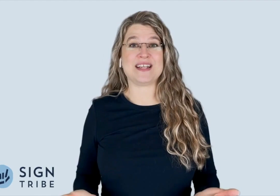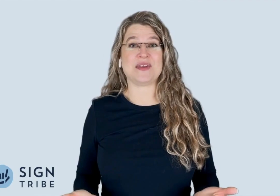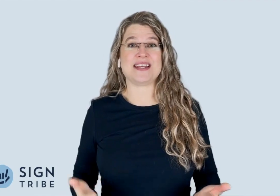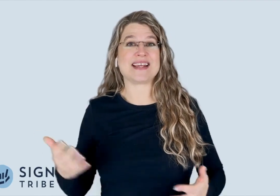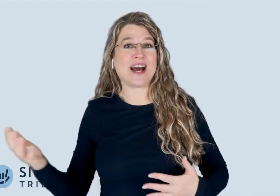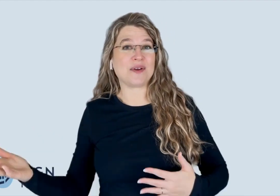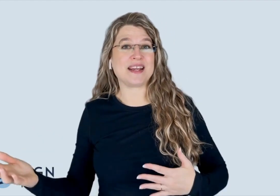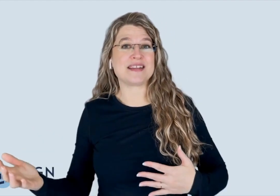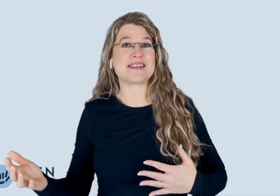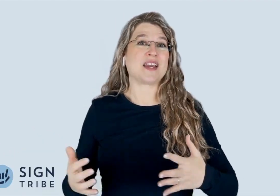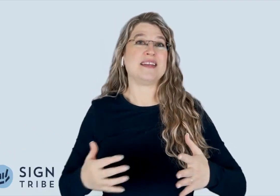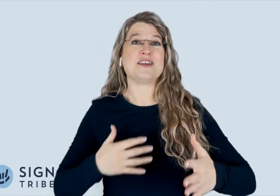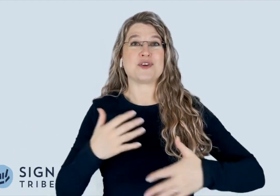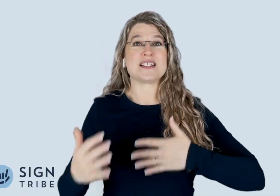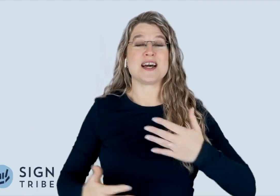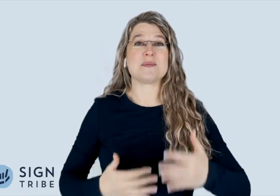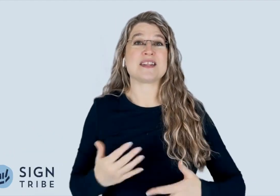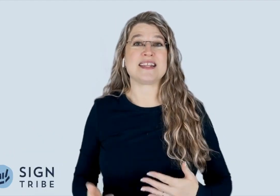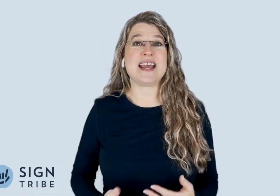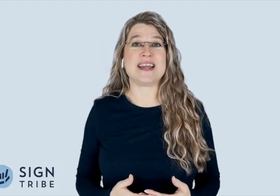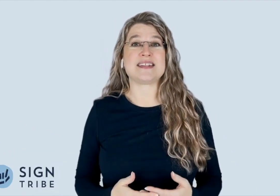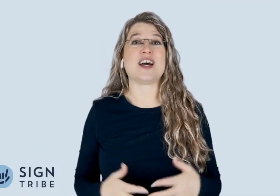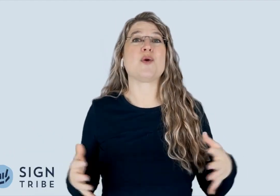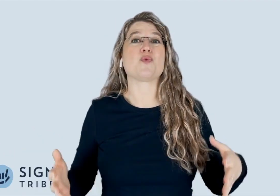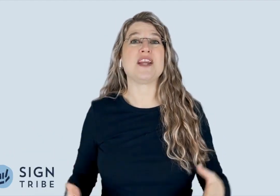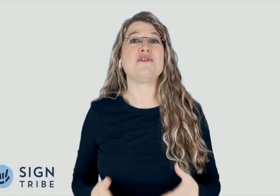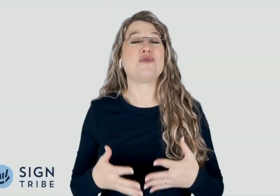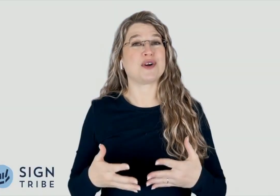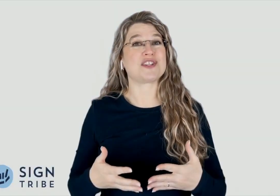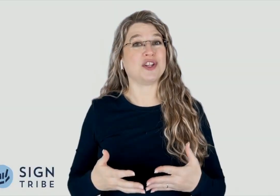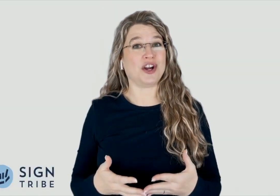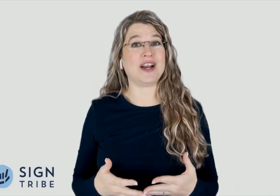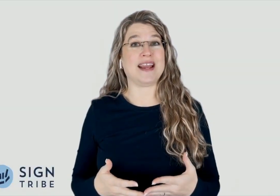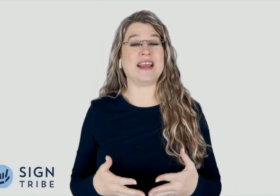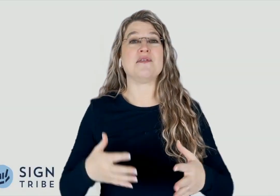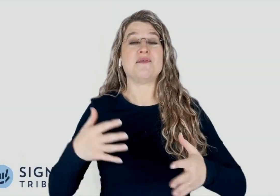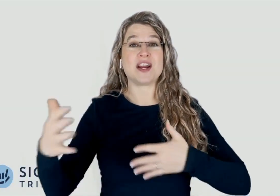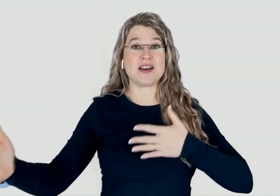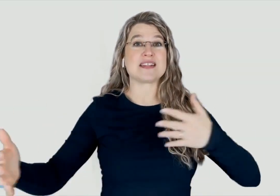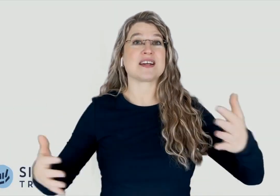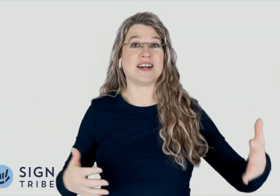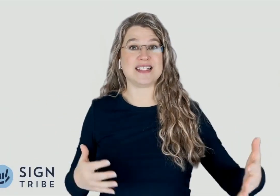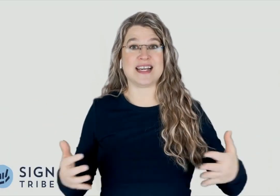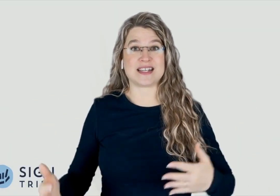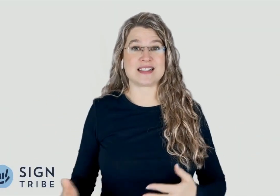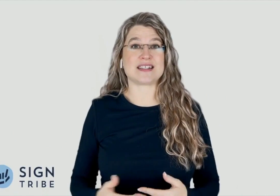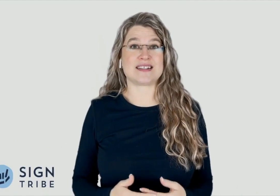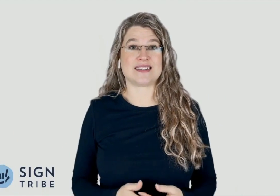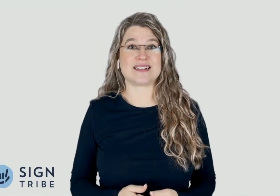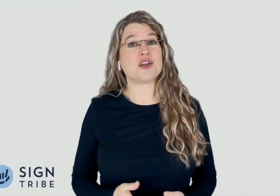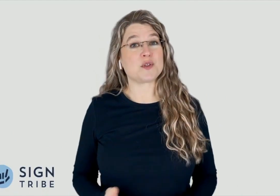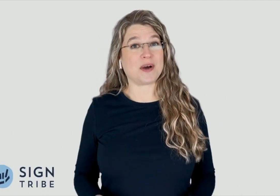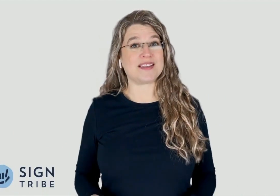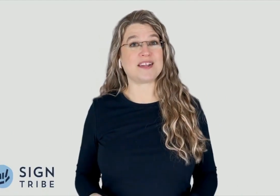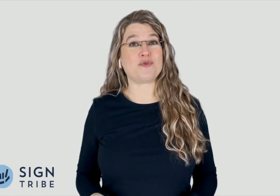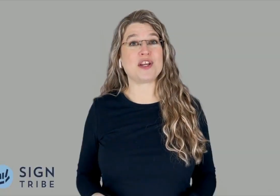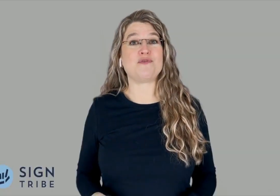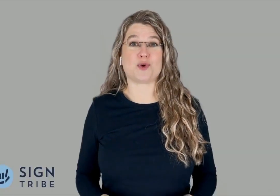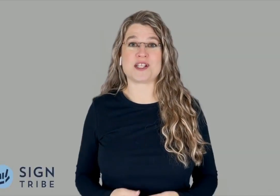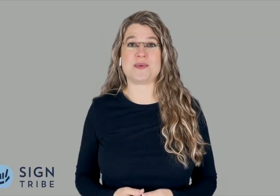activities, outings, and different times of the day to help reinforce learning in various contexts. Use positive reinforcement such